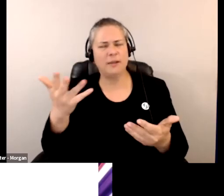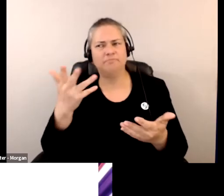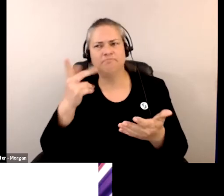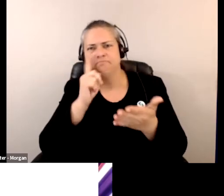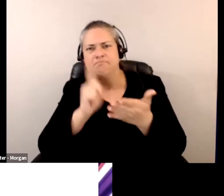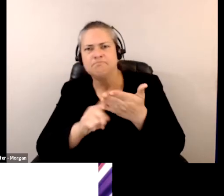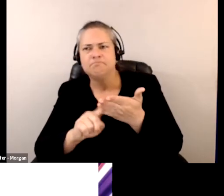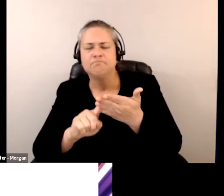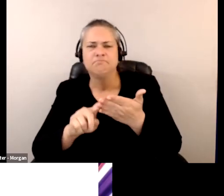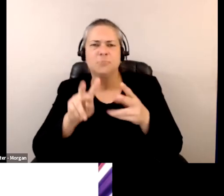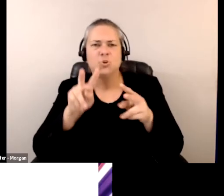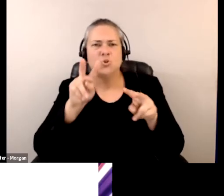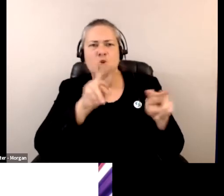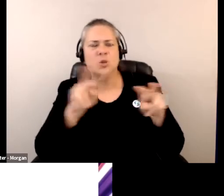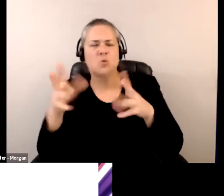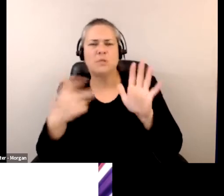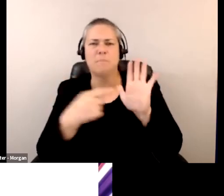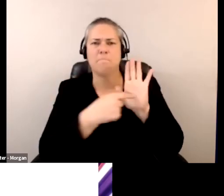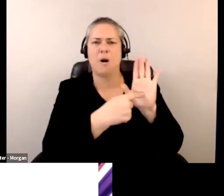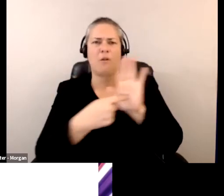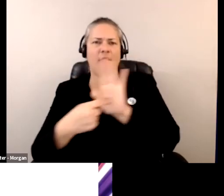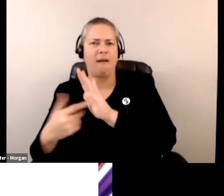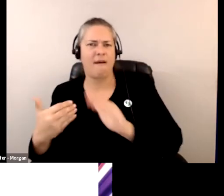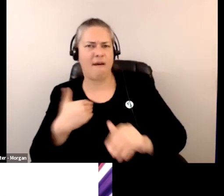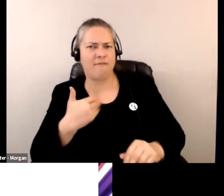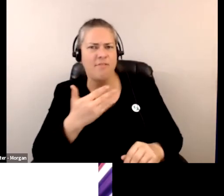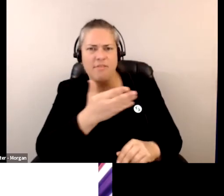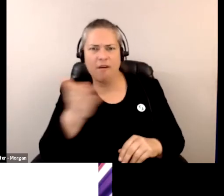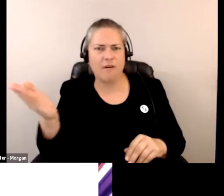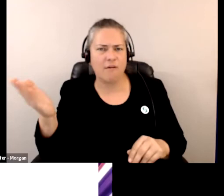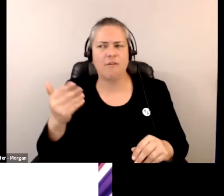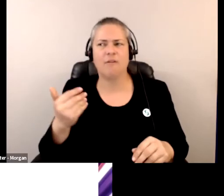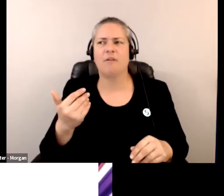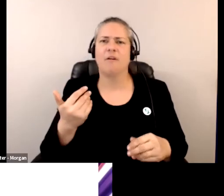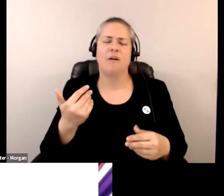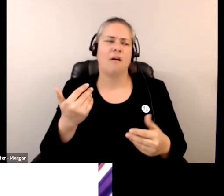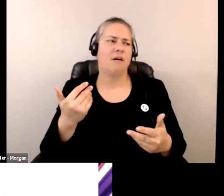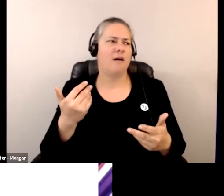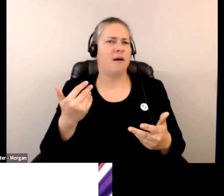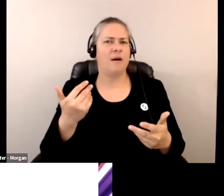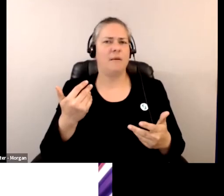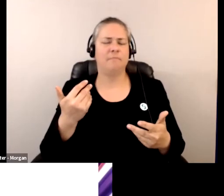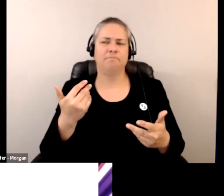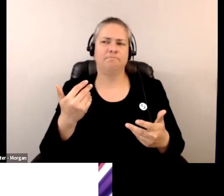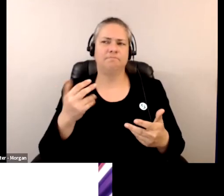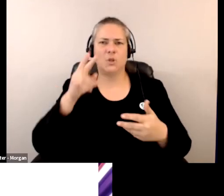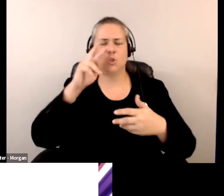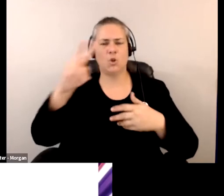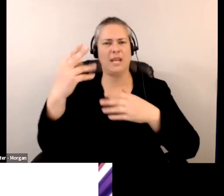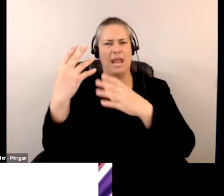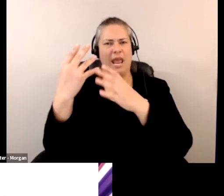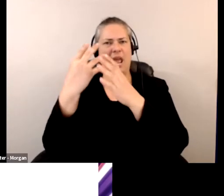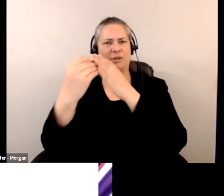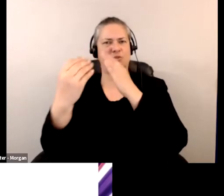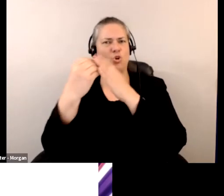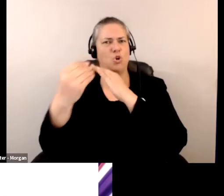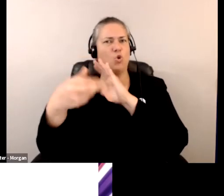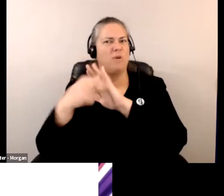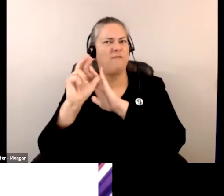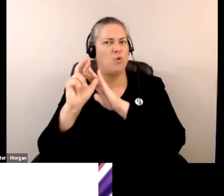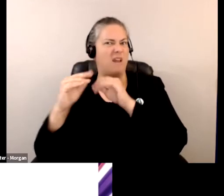establish, look at the different models for basically an advisory group of external review body of some